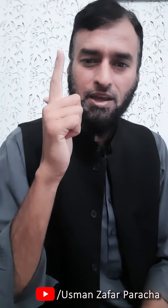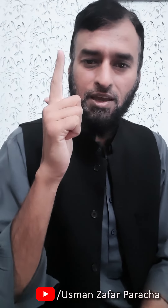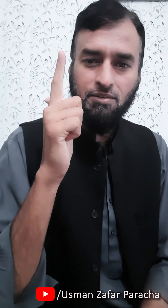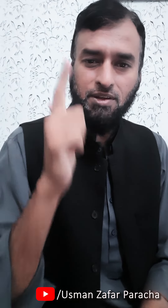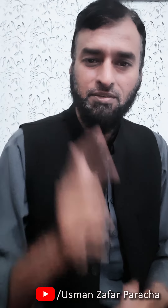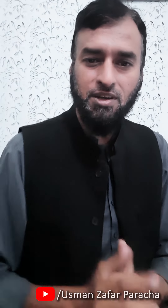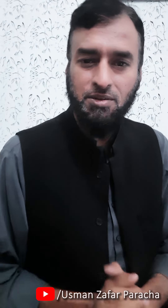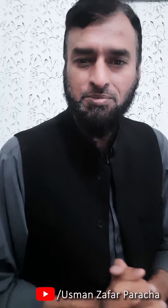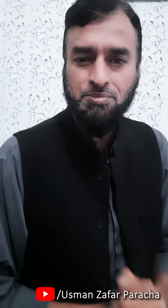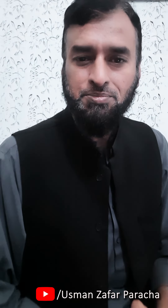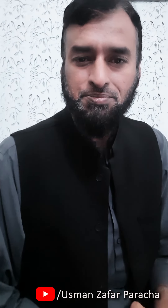everyone.